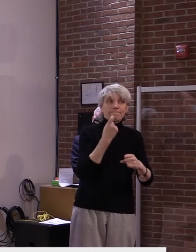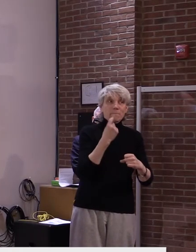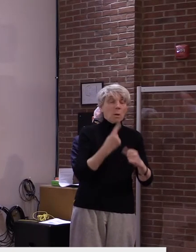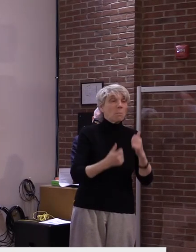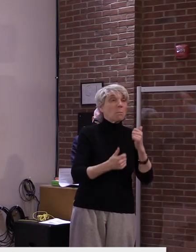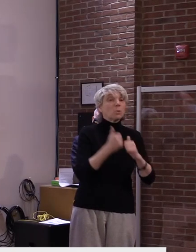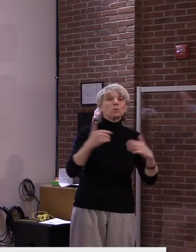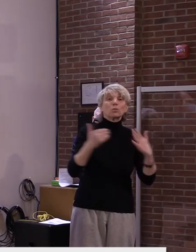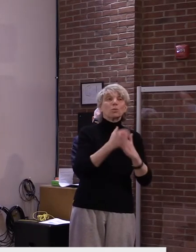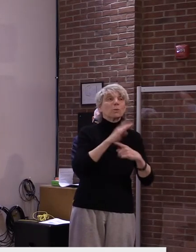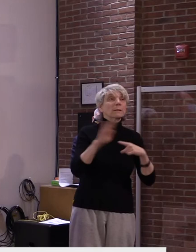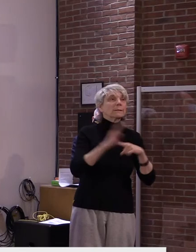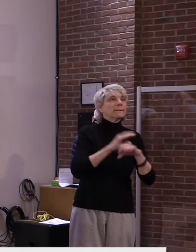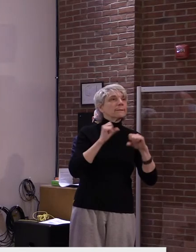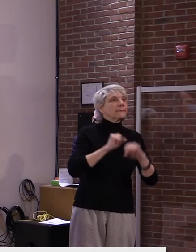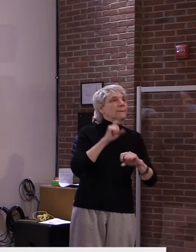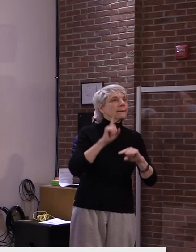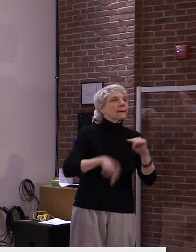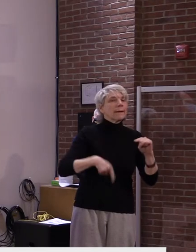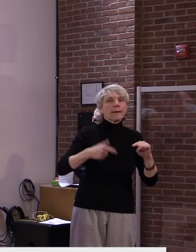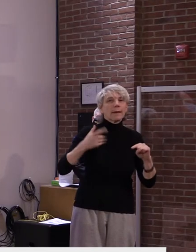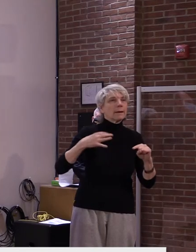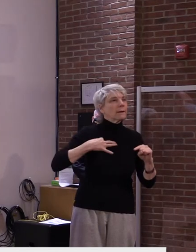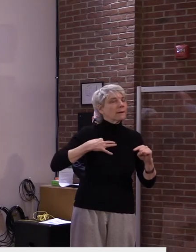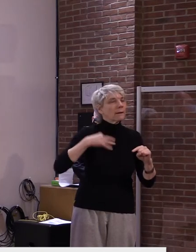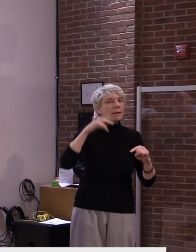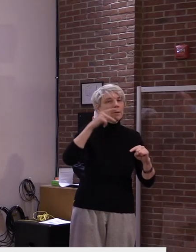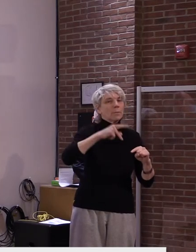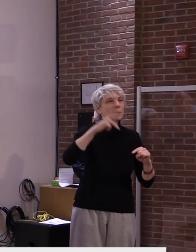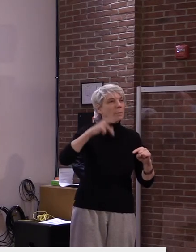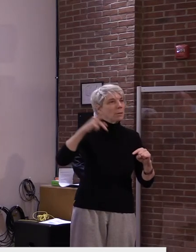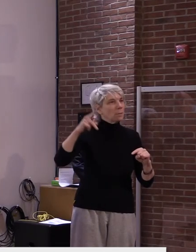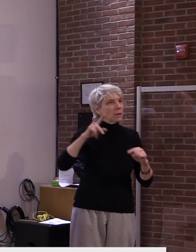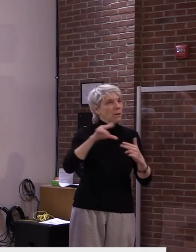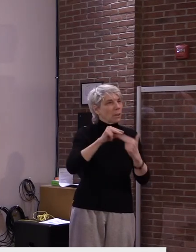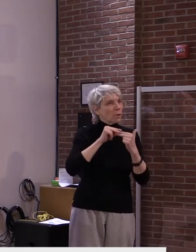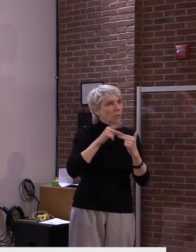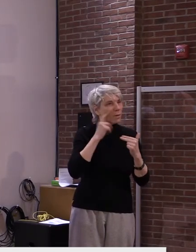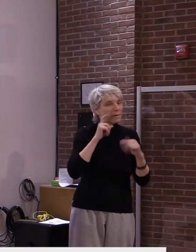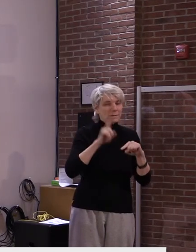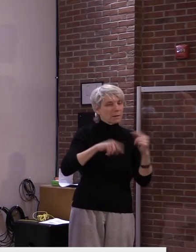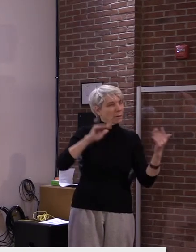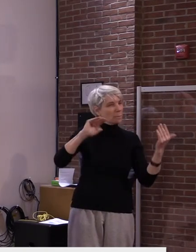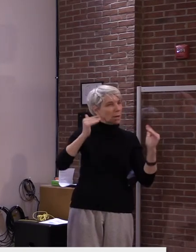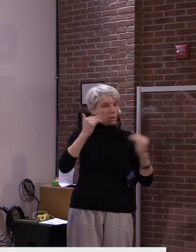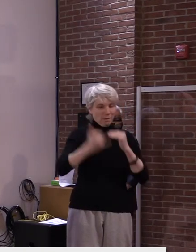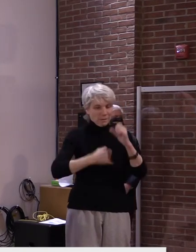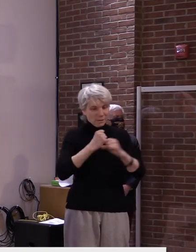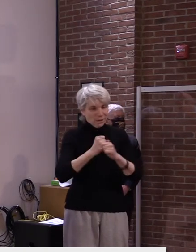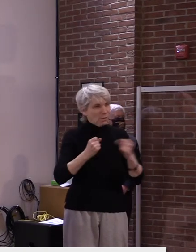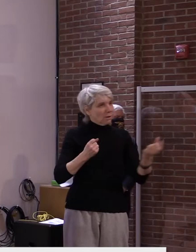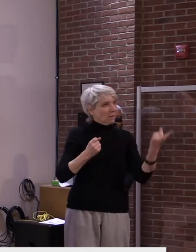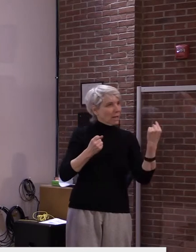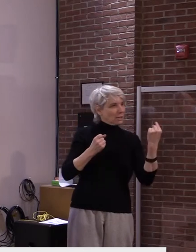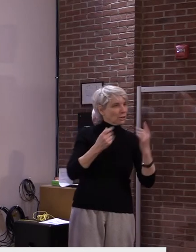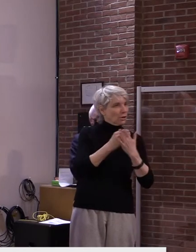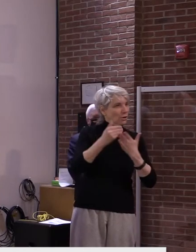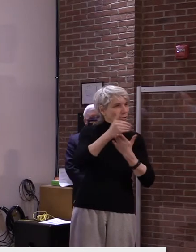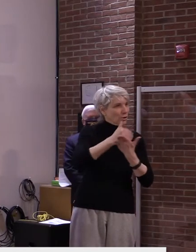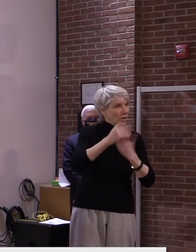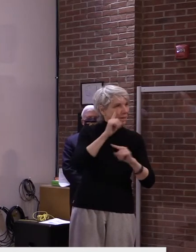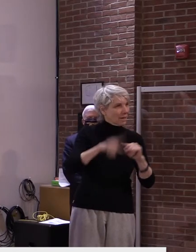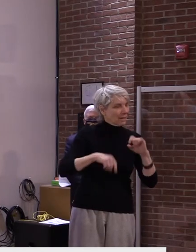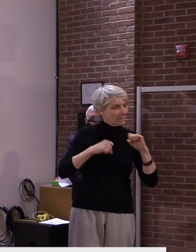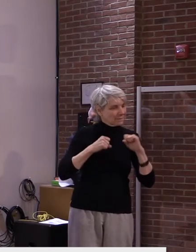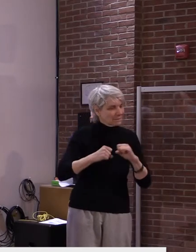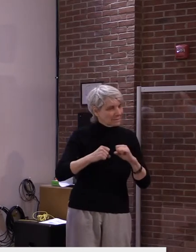PPP loans, would not have qualified for some of the initiatives that the Congress has put forward. And that's exactly what